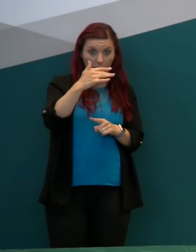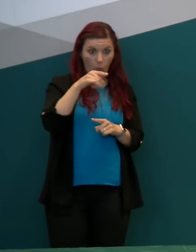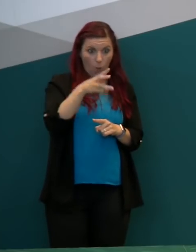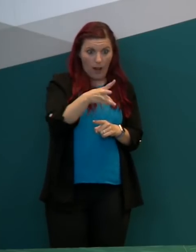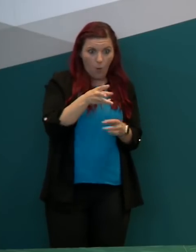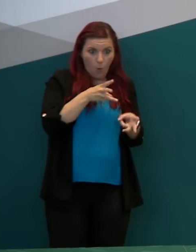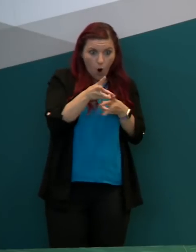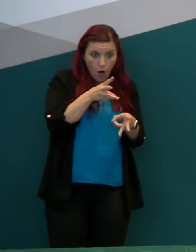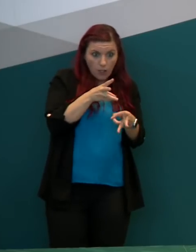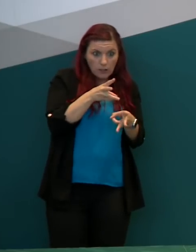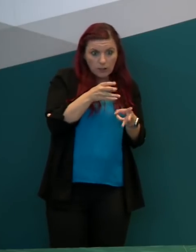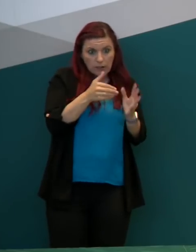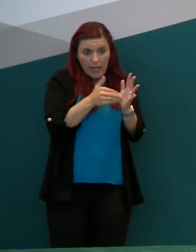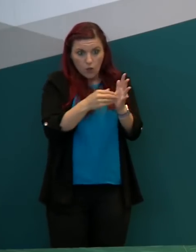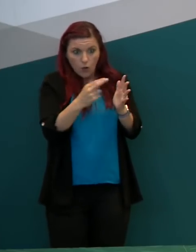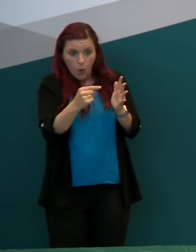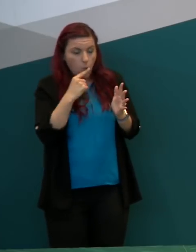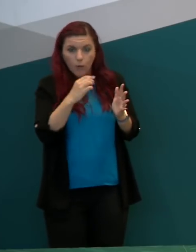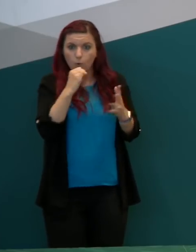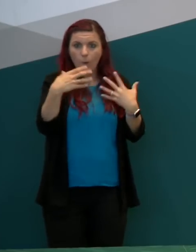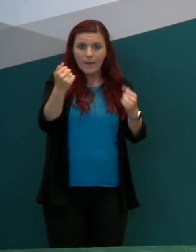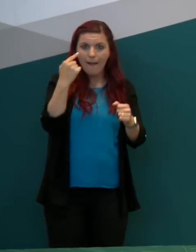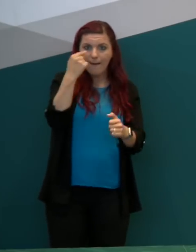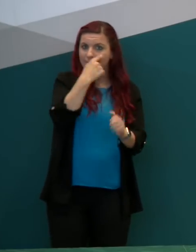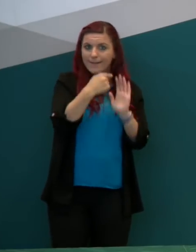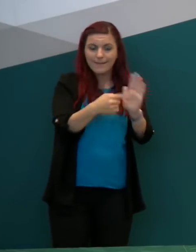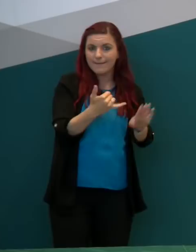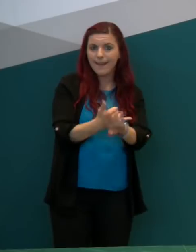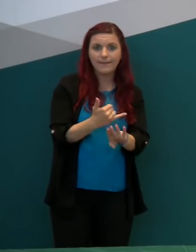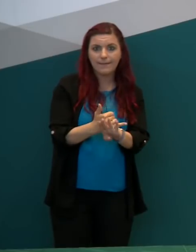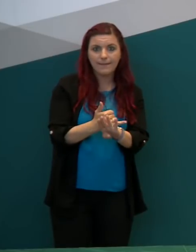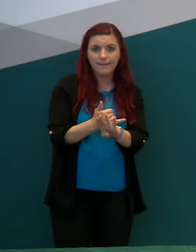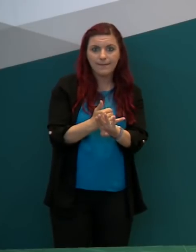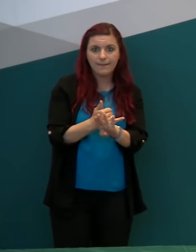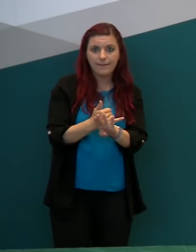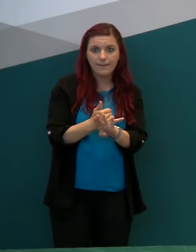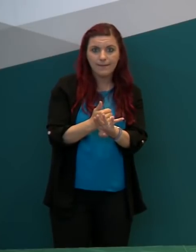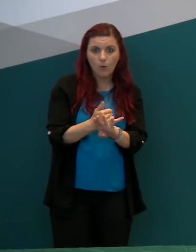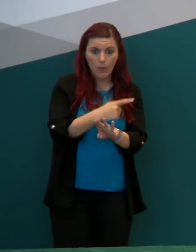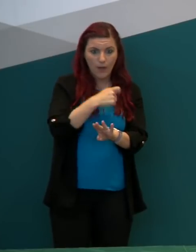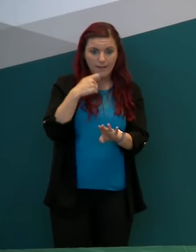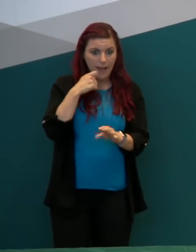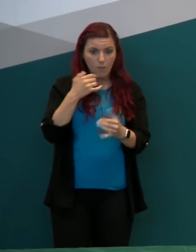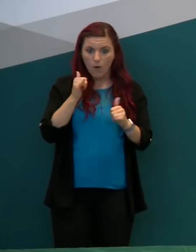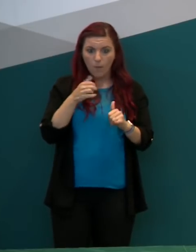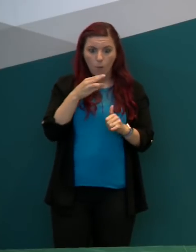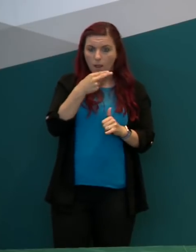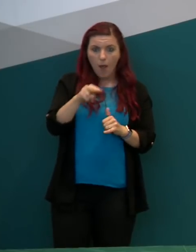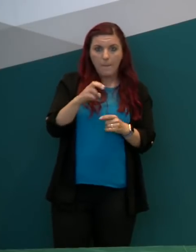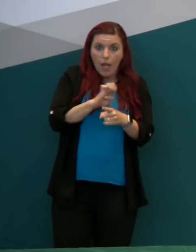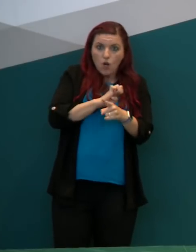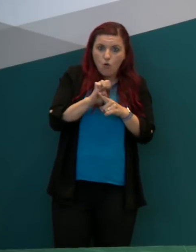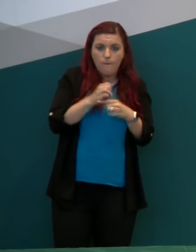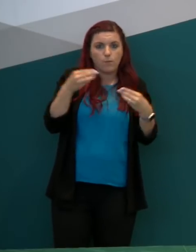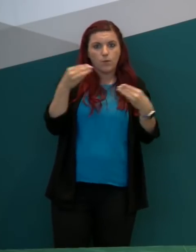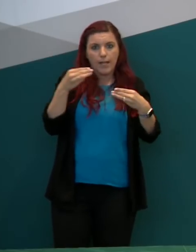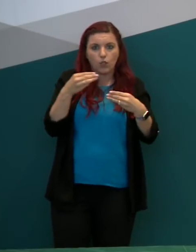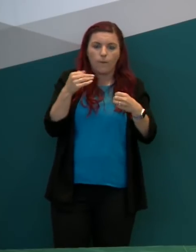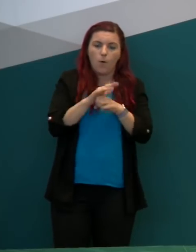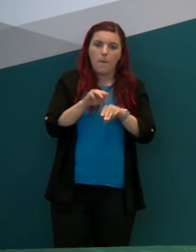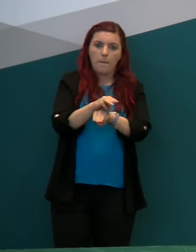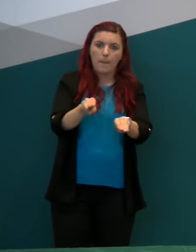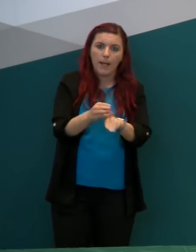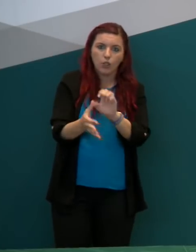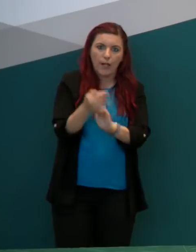practical serological evidence that's accumulating around the world is suggesting that this is not likely to give substantial amounts of protection to the populations